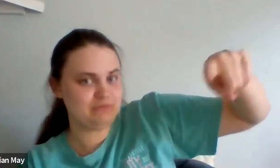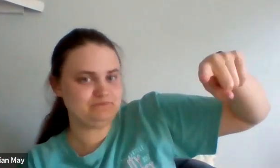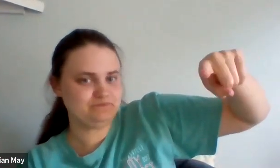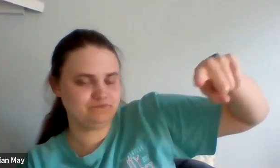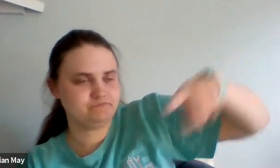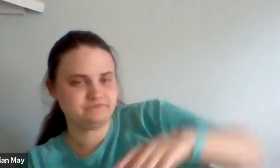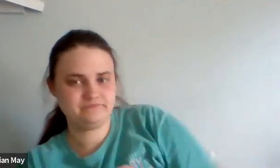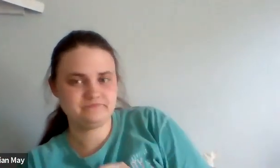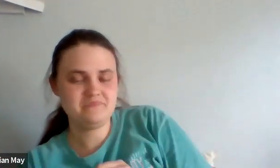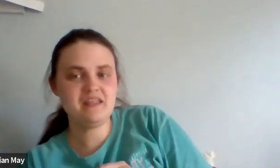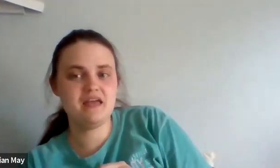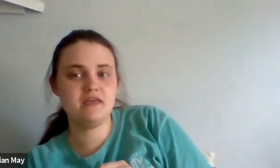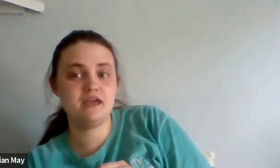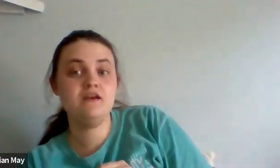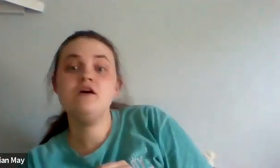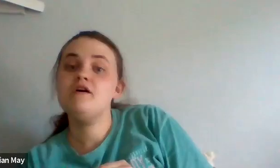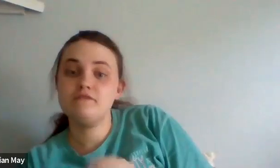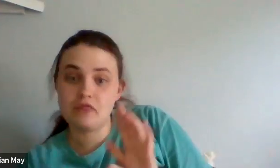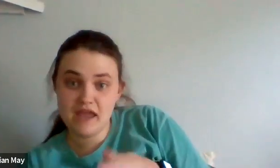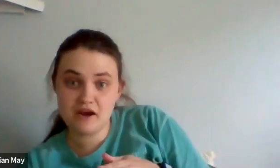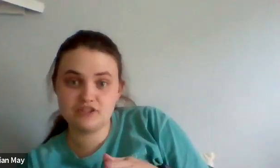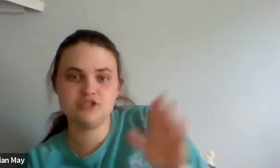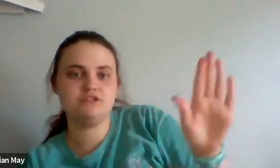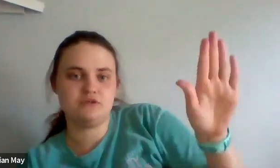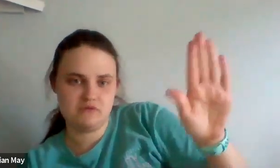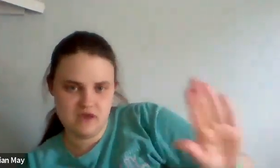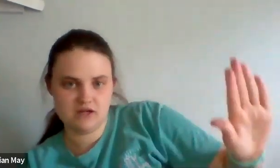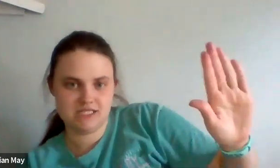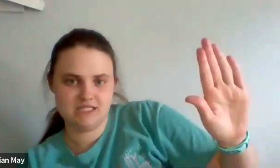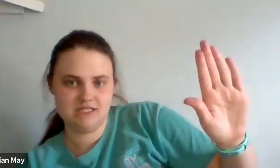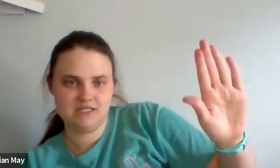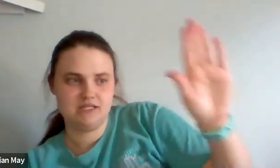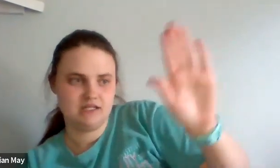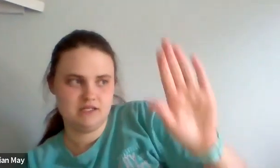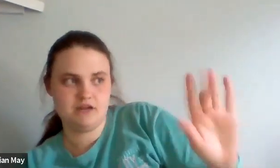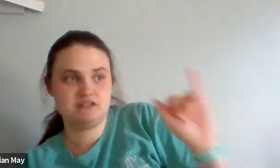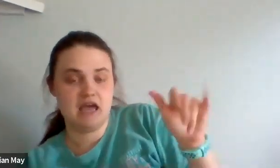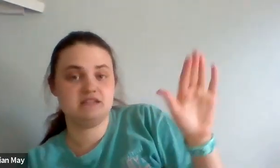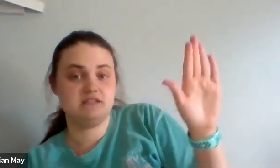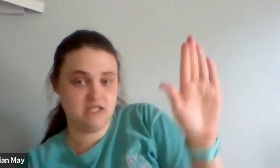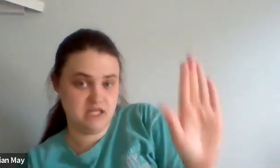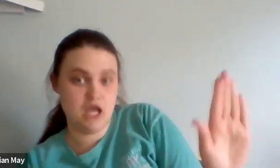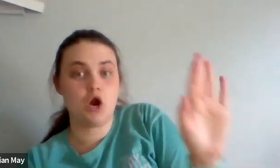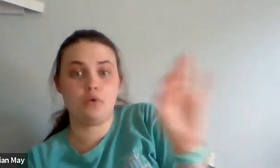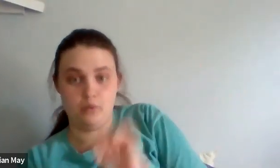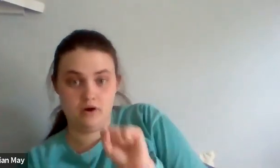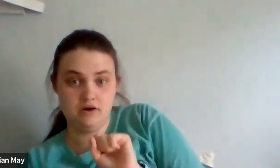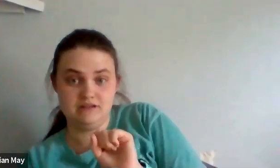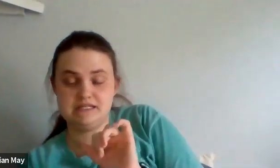them. And then for theirs, you would do theirs. That's their work. It's